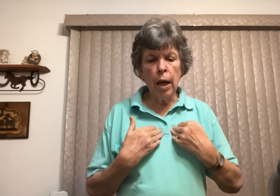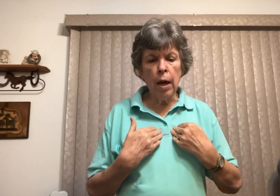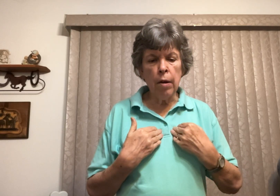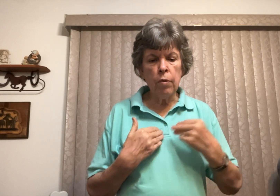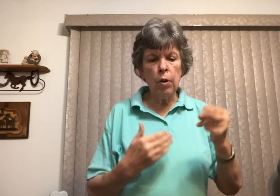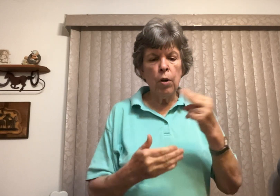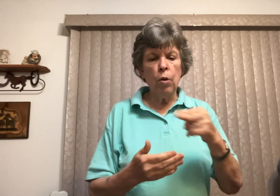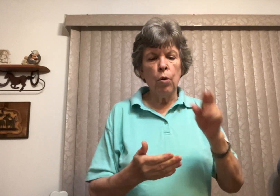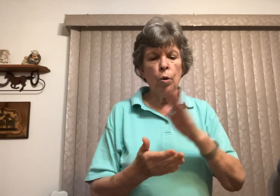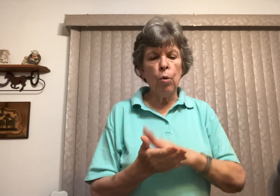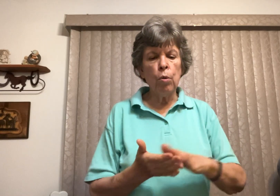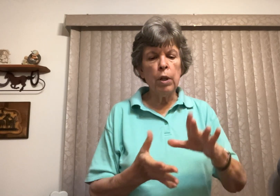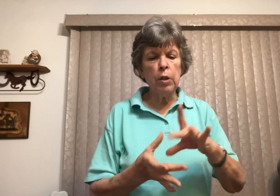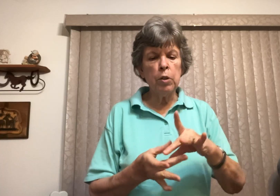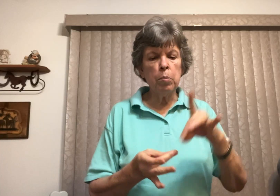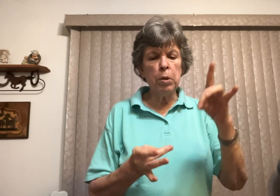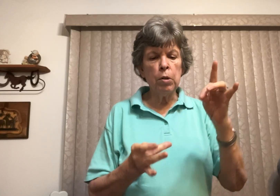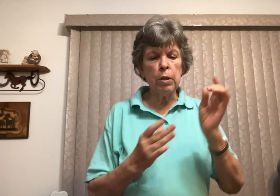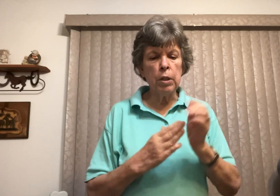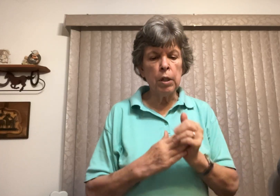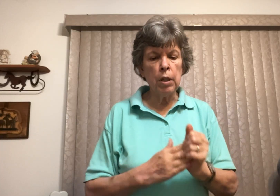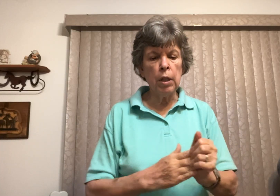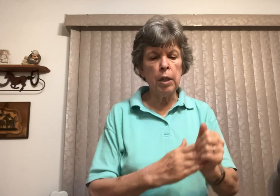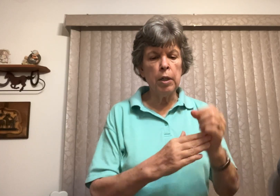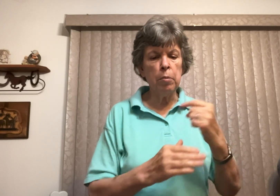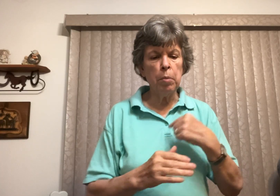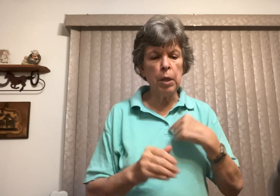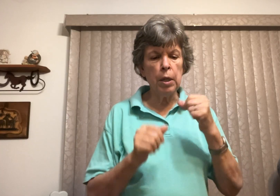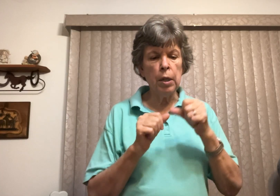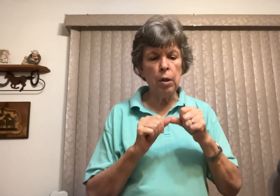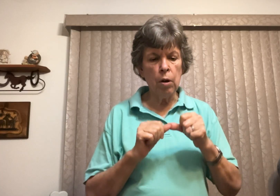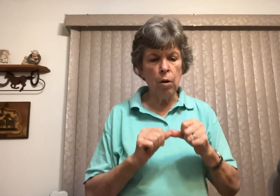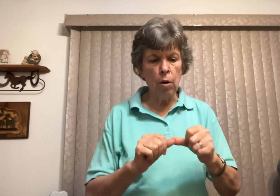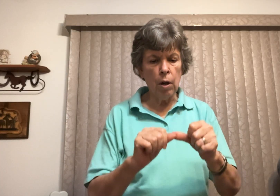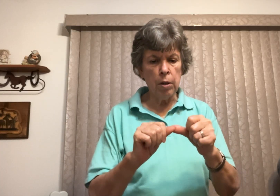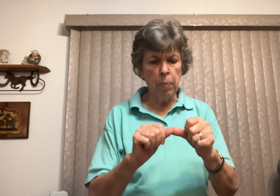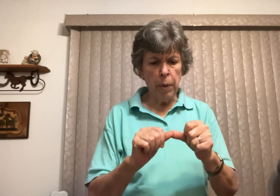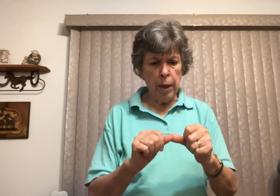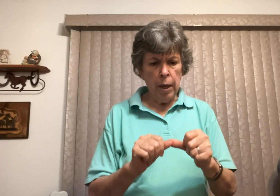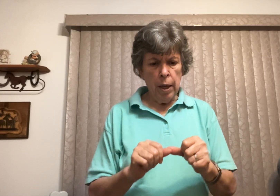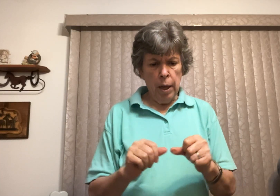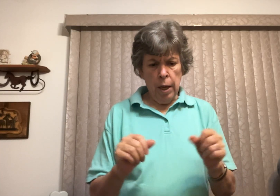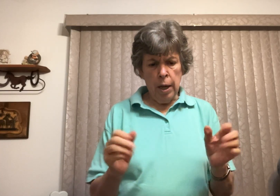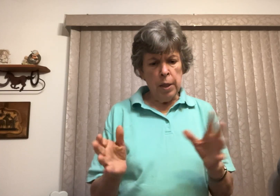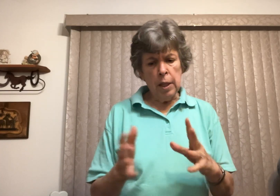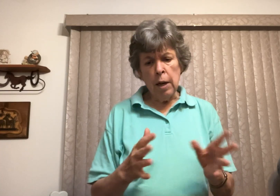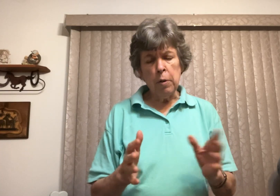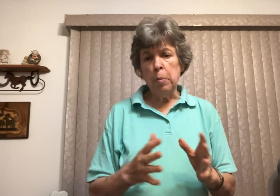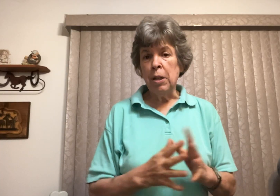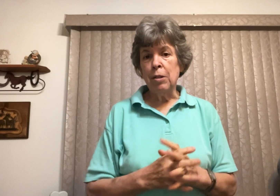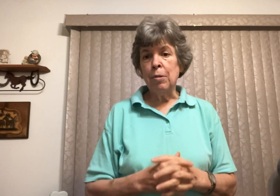have. Holy Spirit, lead me on. And then that repeats.